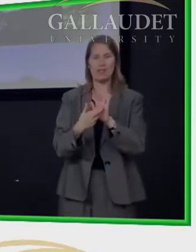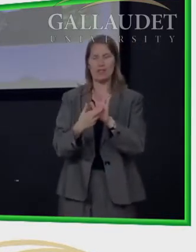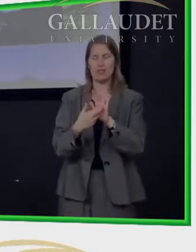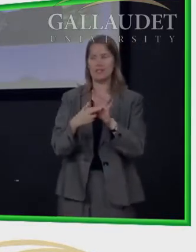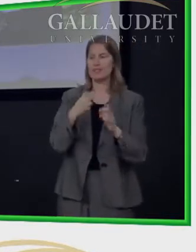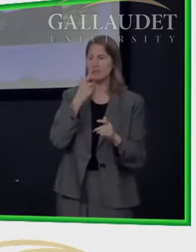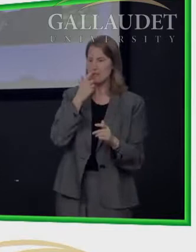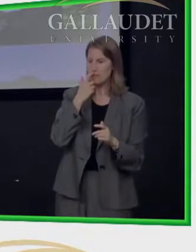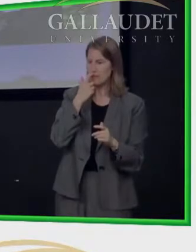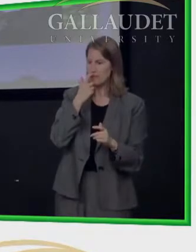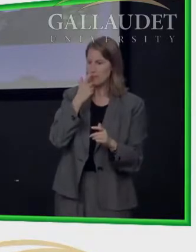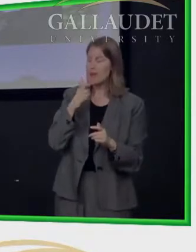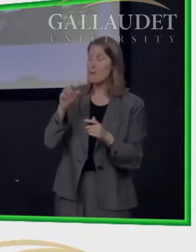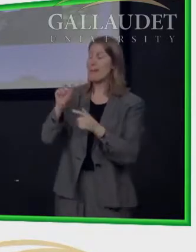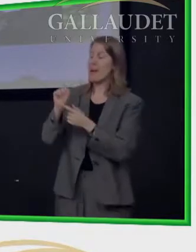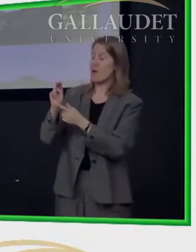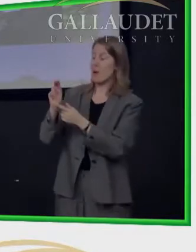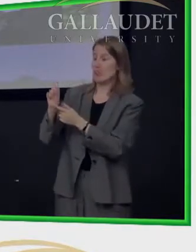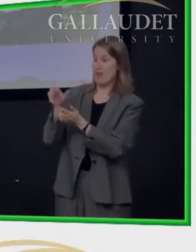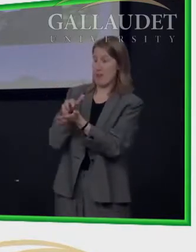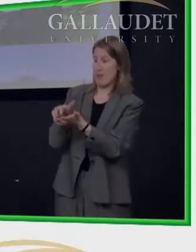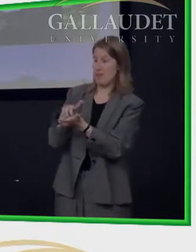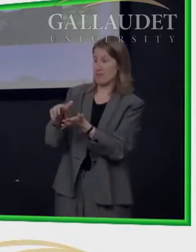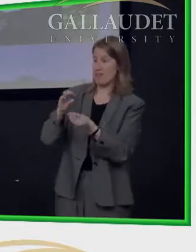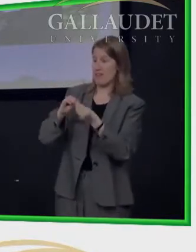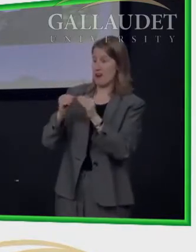exact. The approximate number system, by its very